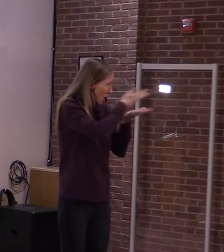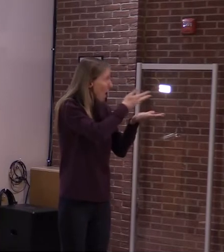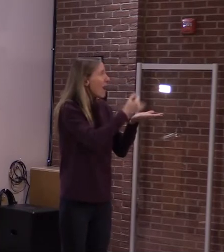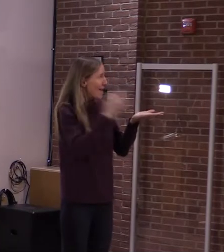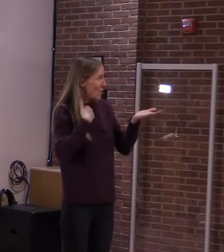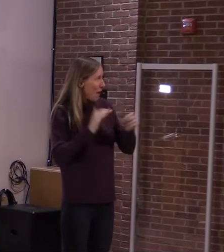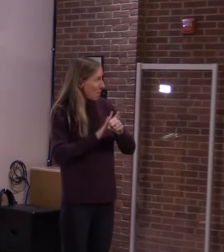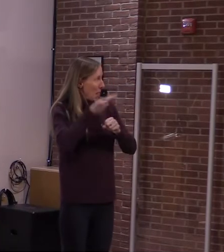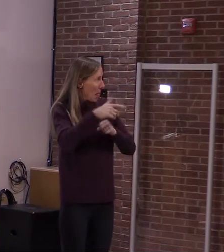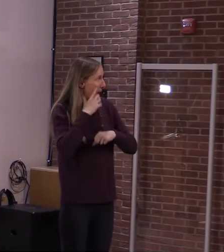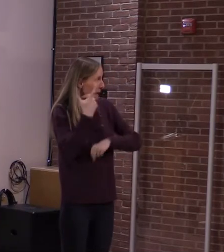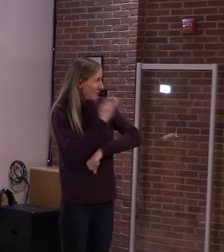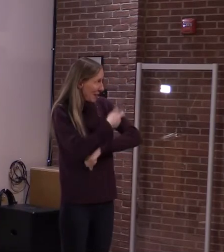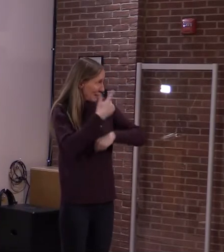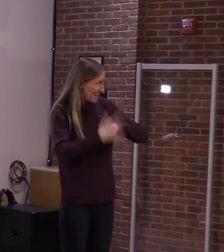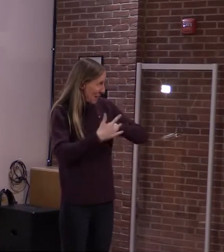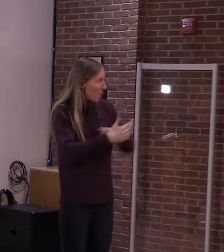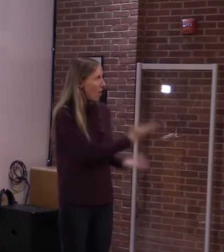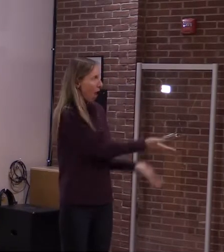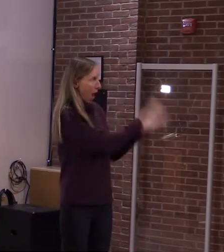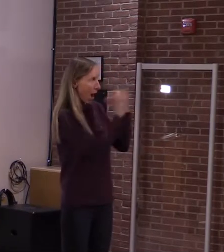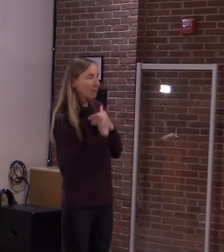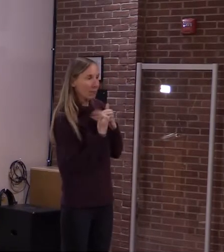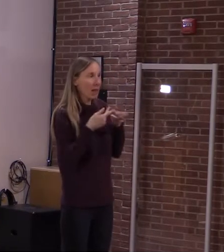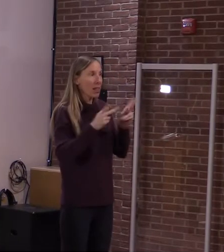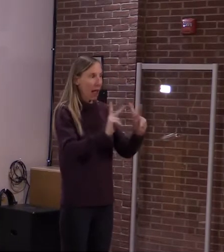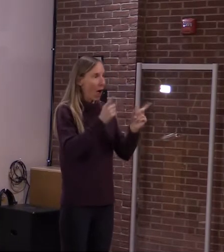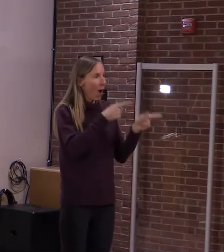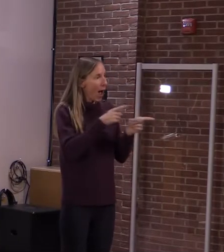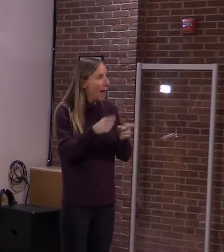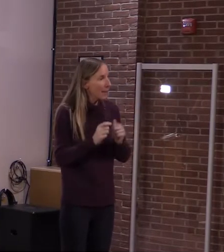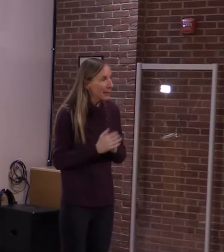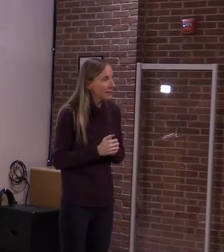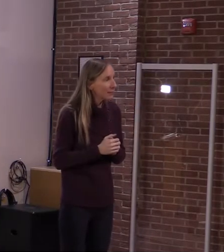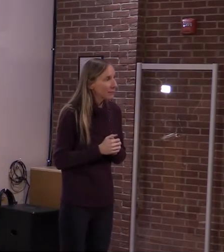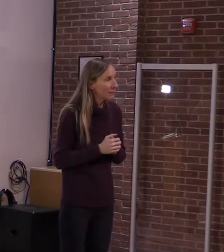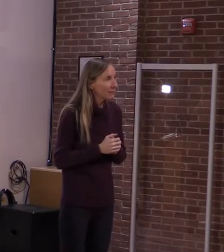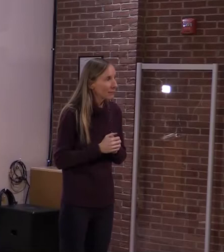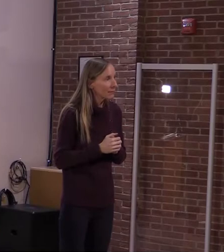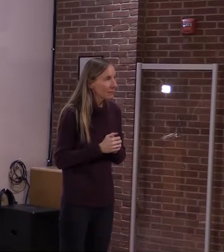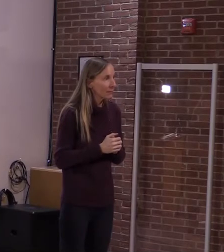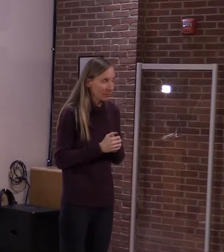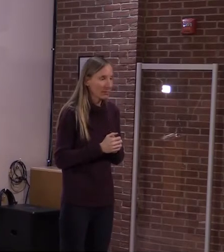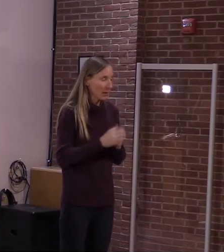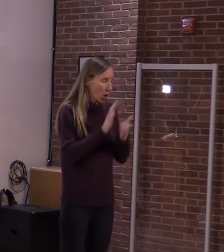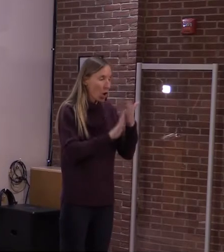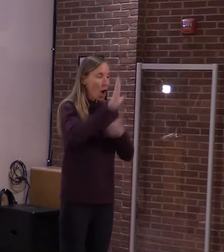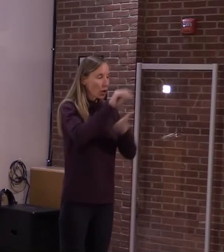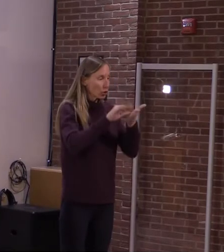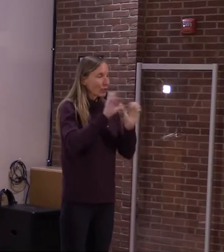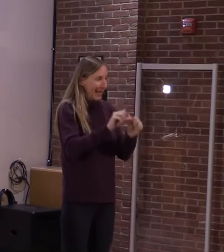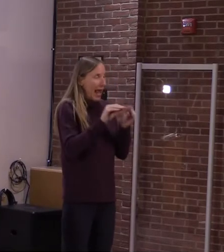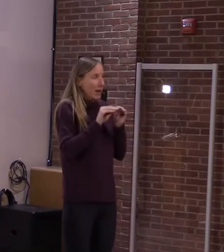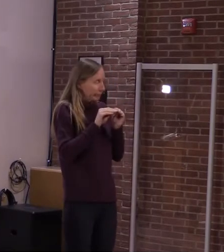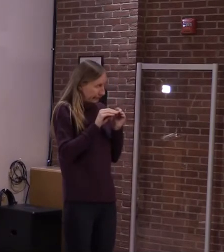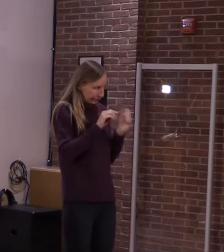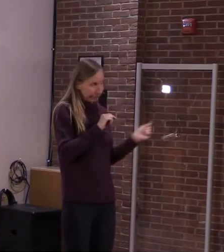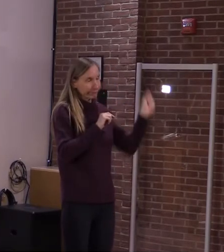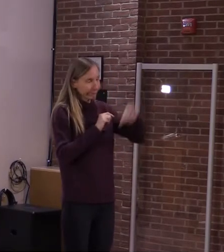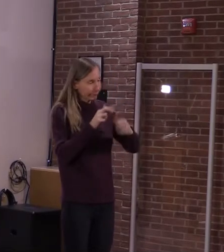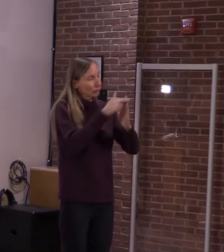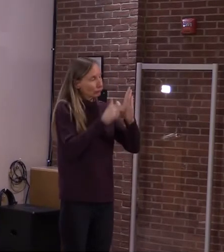have sufficient vaccine, we can actually allow that deployment to occur in a way that will